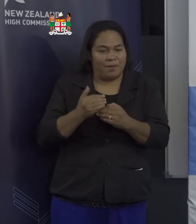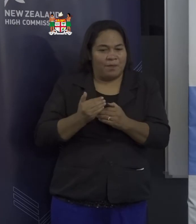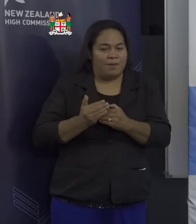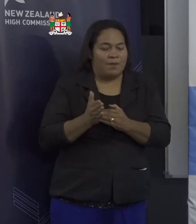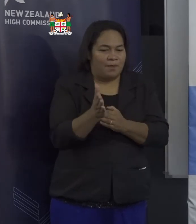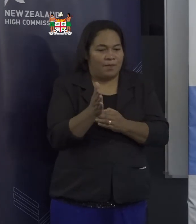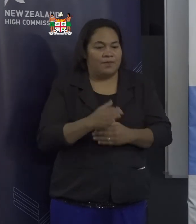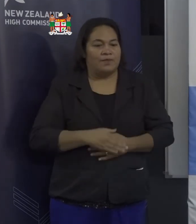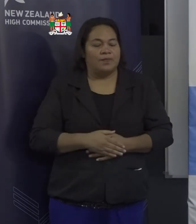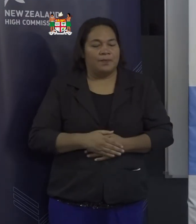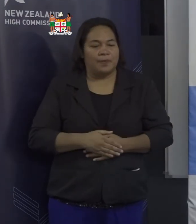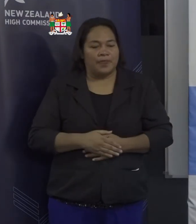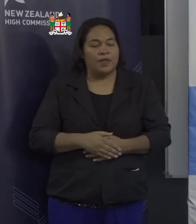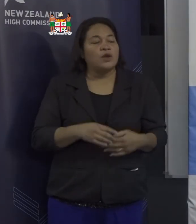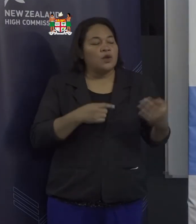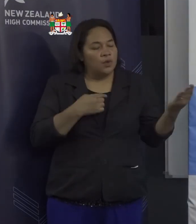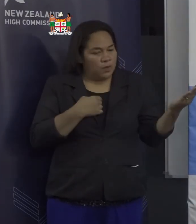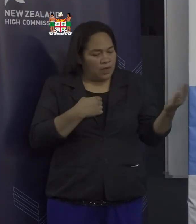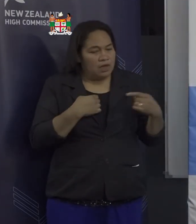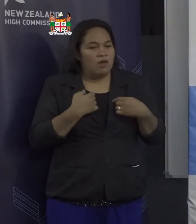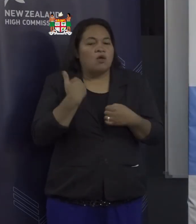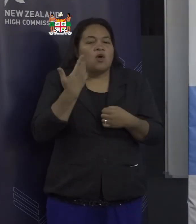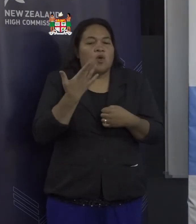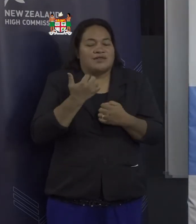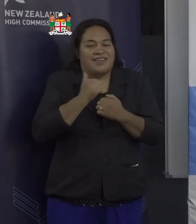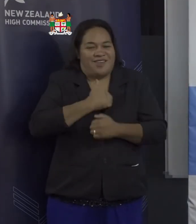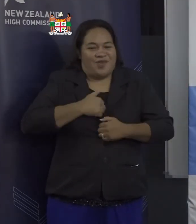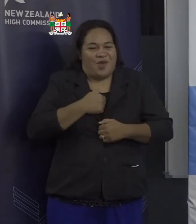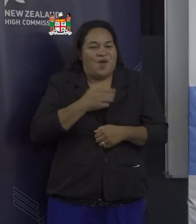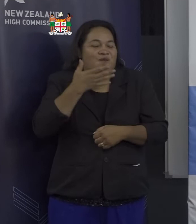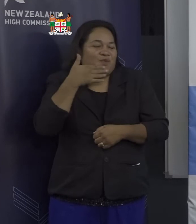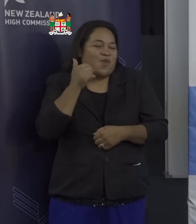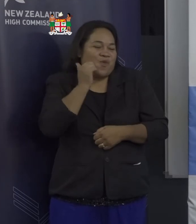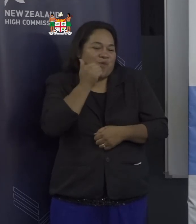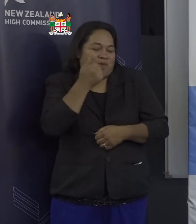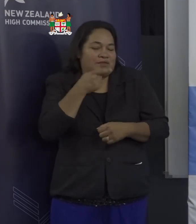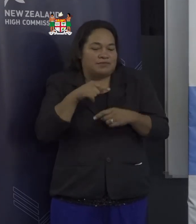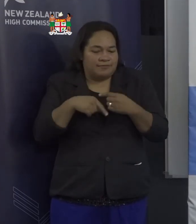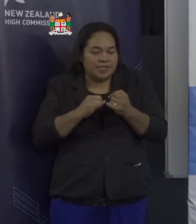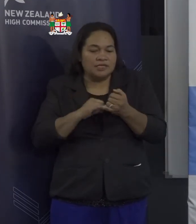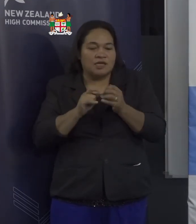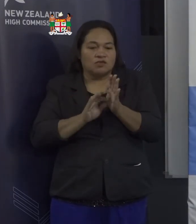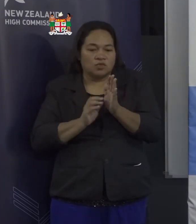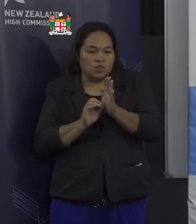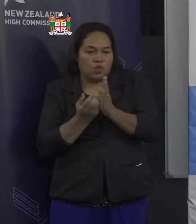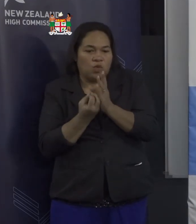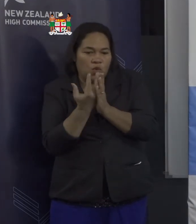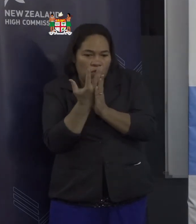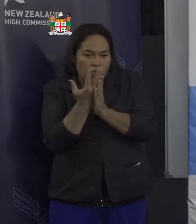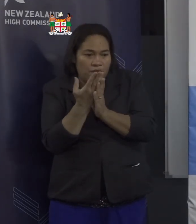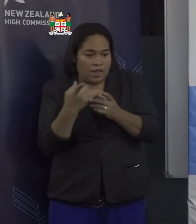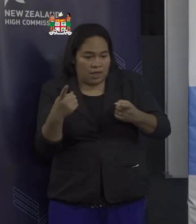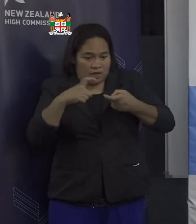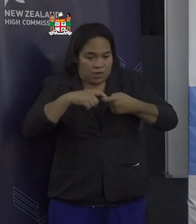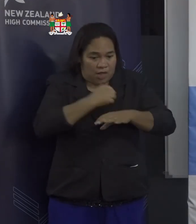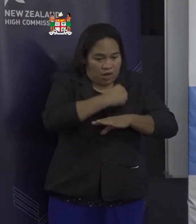We have always enjoyed a warm and mature relationship with sustained growth and the links between our governments, our